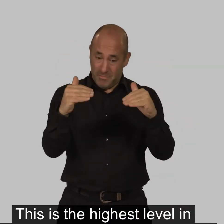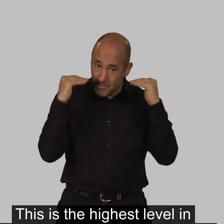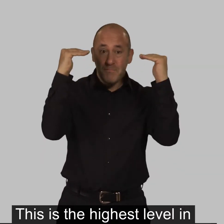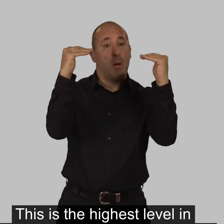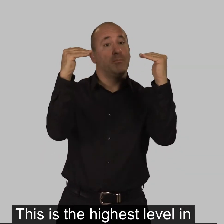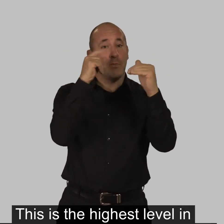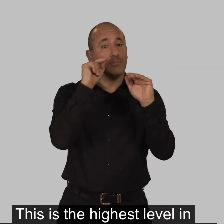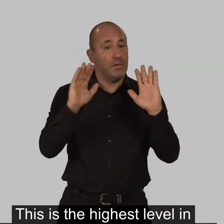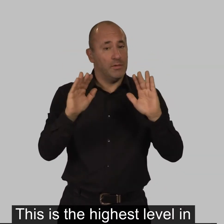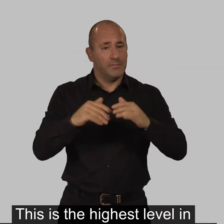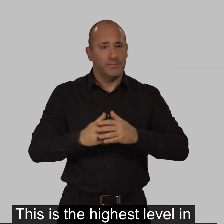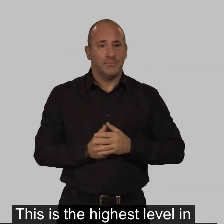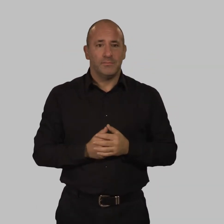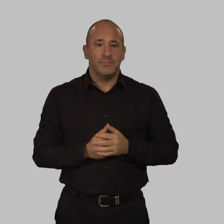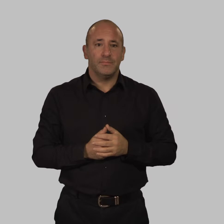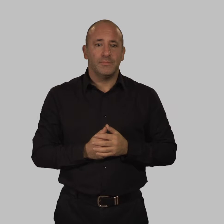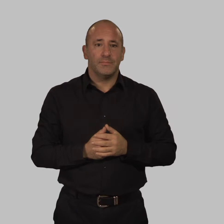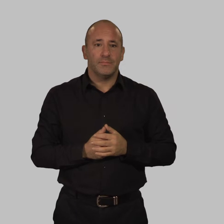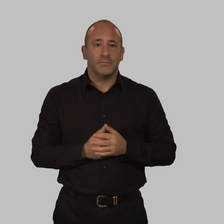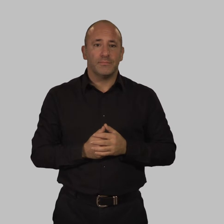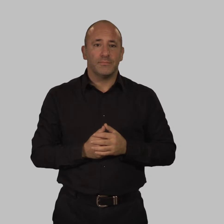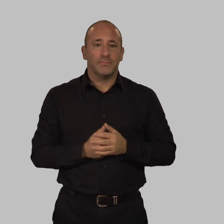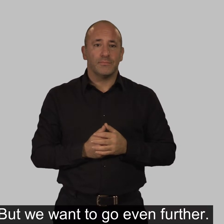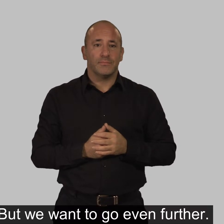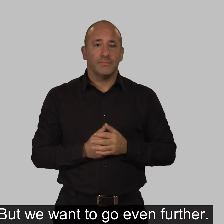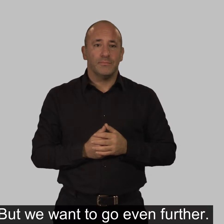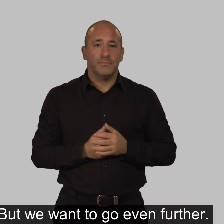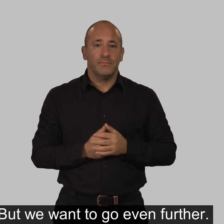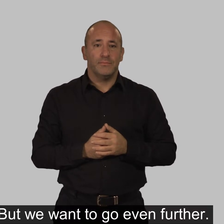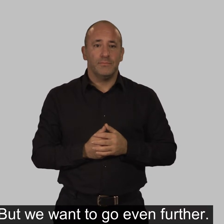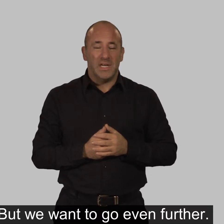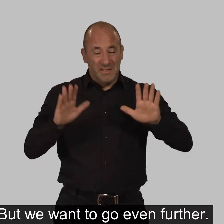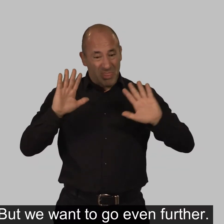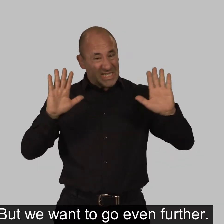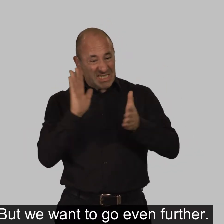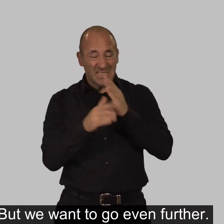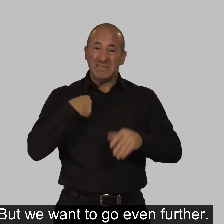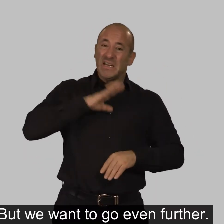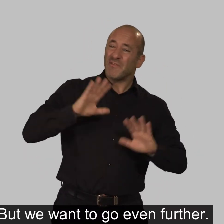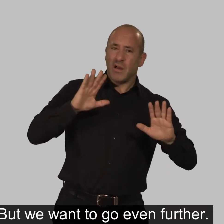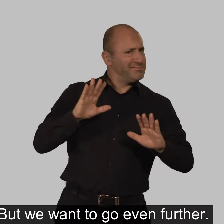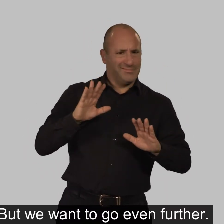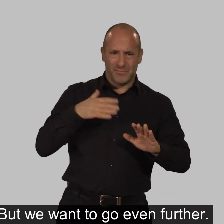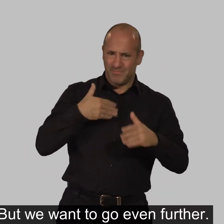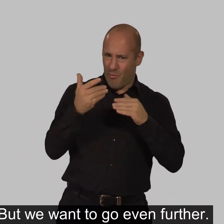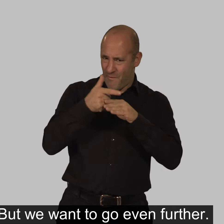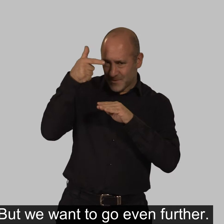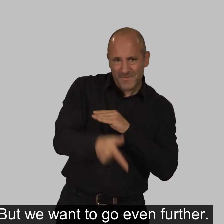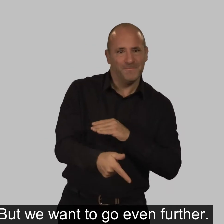level in the Disability Confidence Scheme. But we want to go even